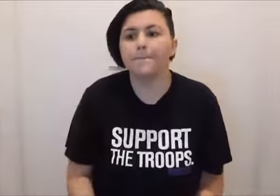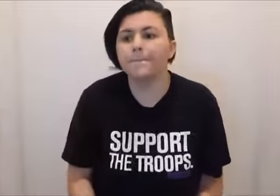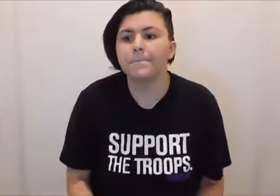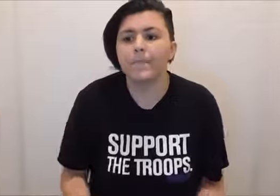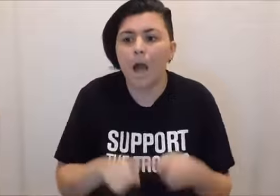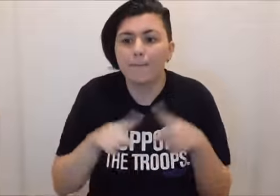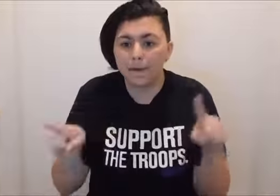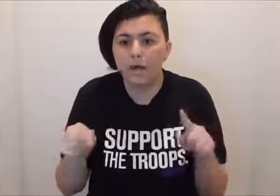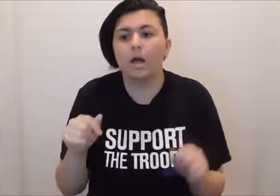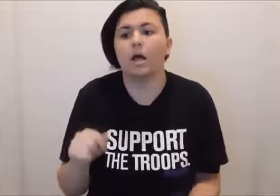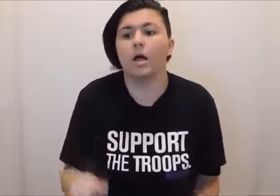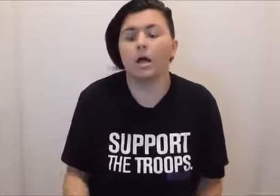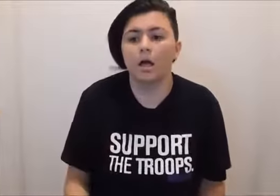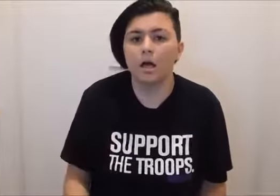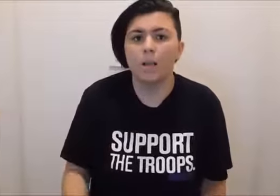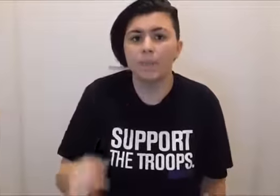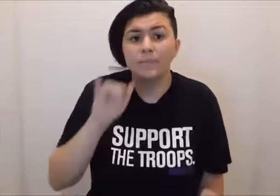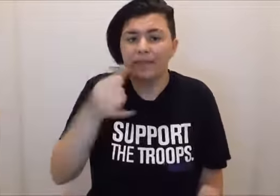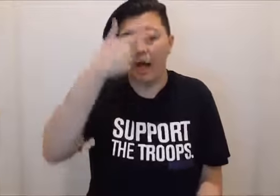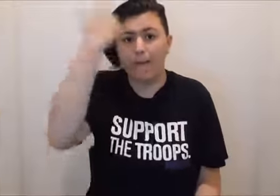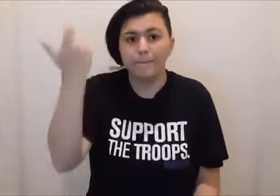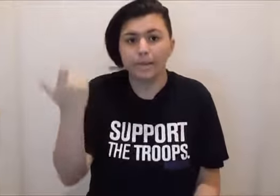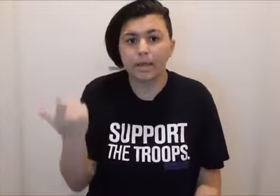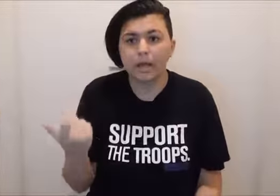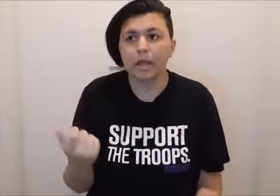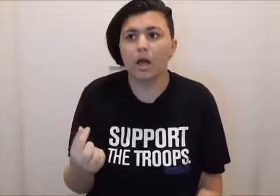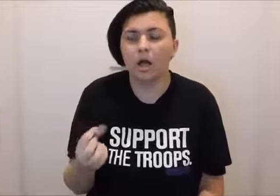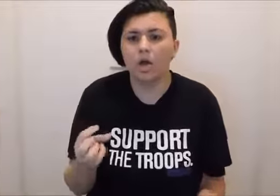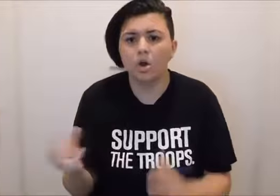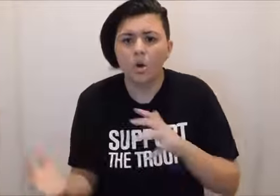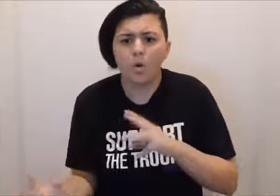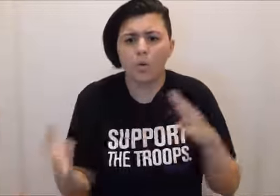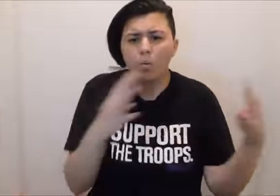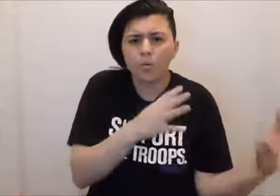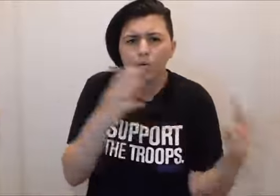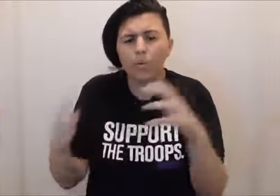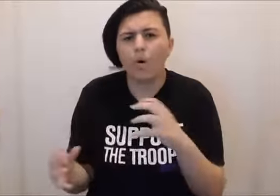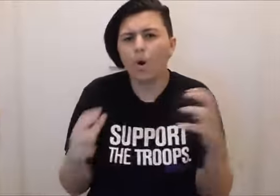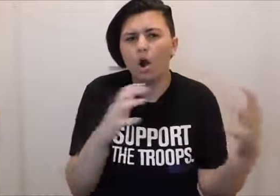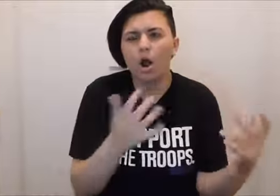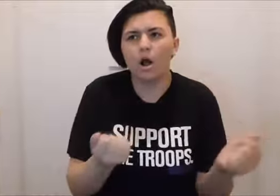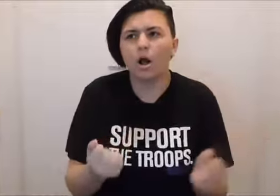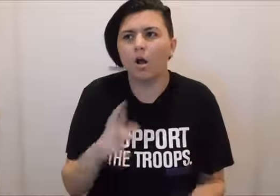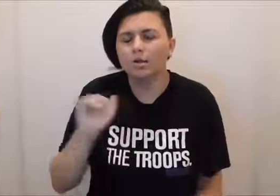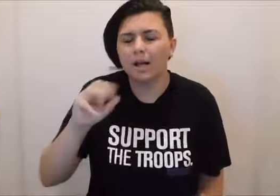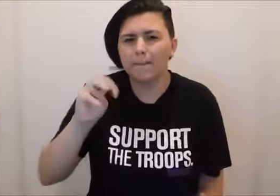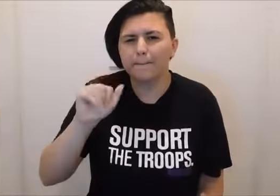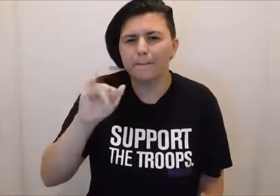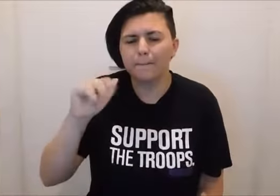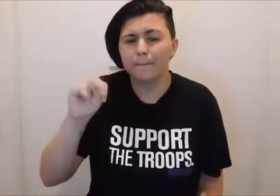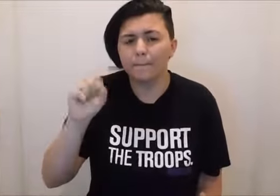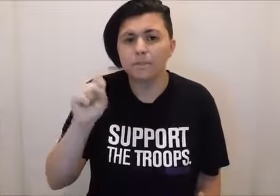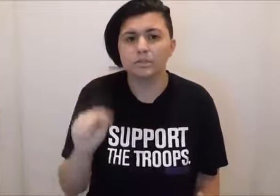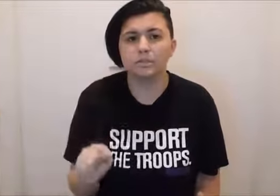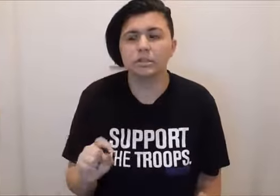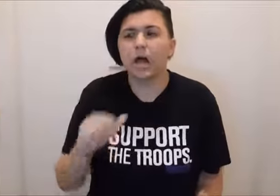Because it remains a because the remains of a war don't really stay forever. Sometimes they are cleaned up or other things influence